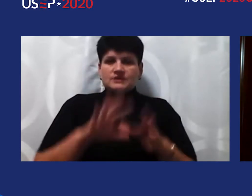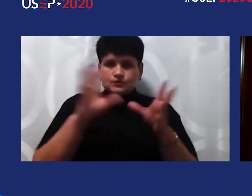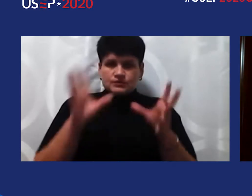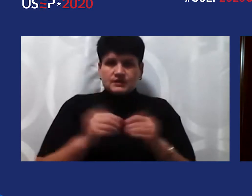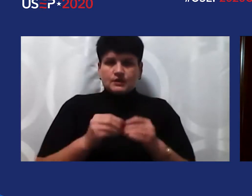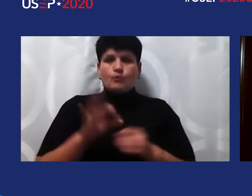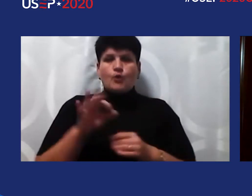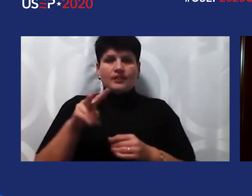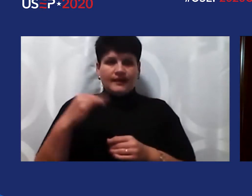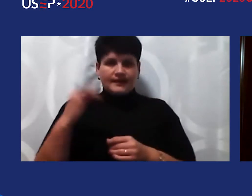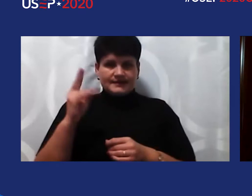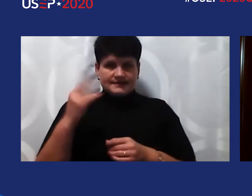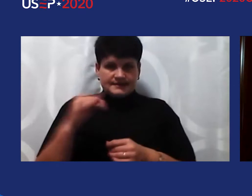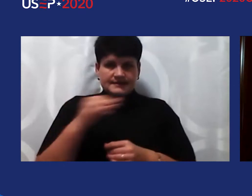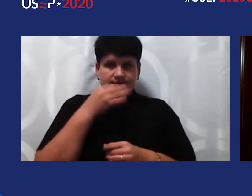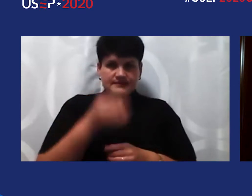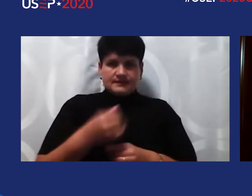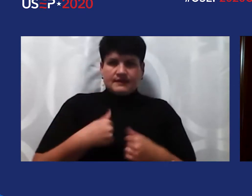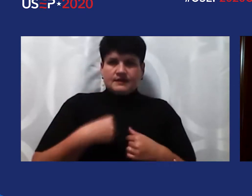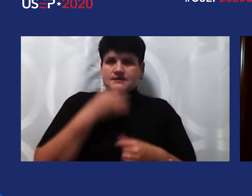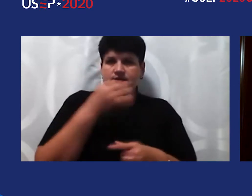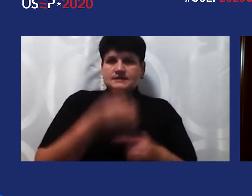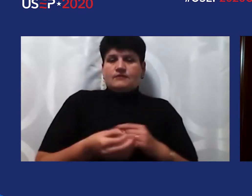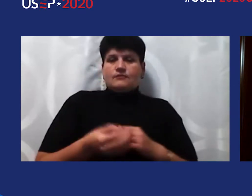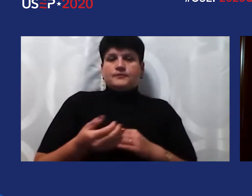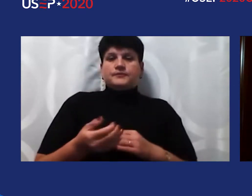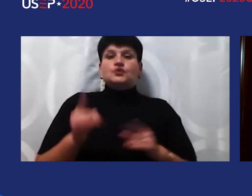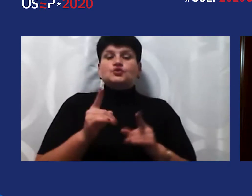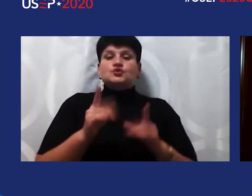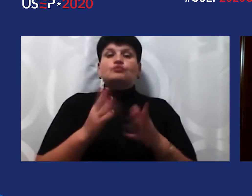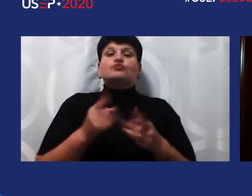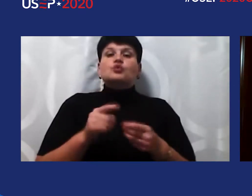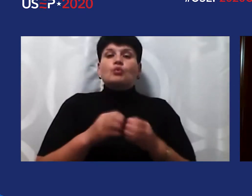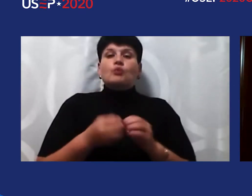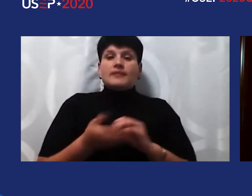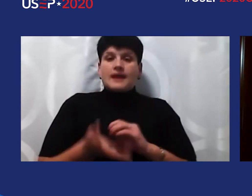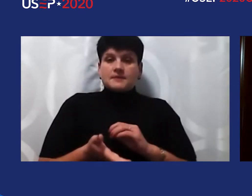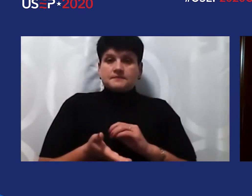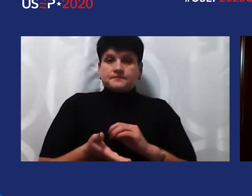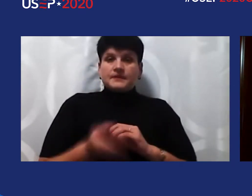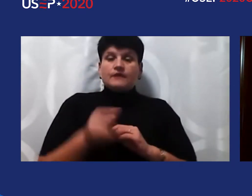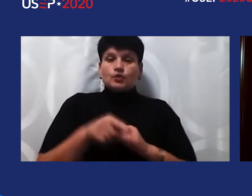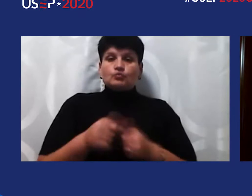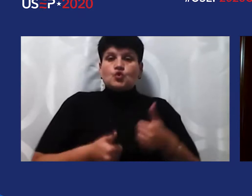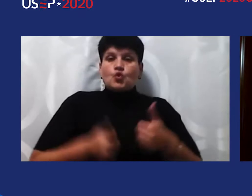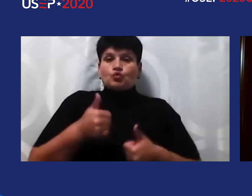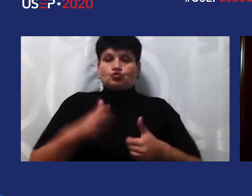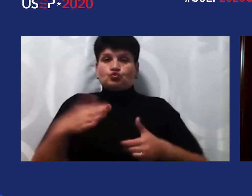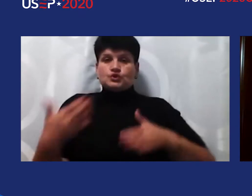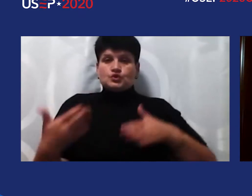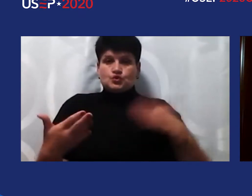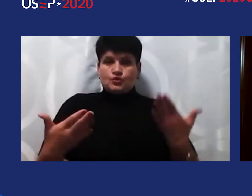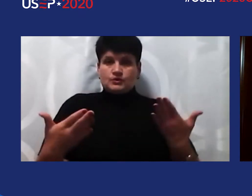the electoral process. Uh, what's the problem with it?